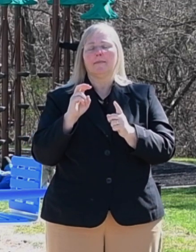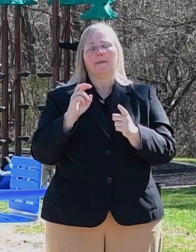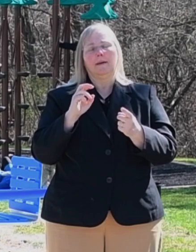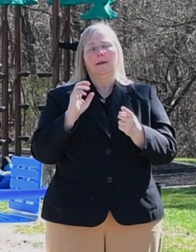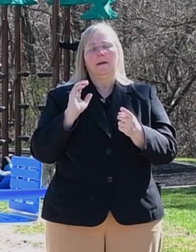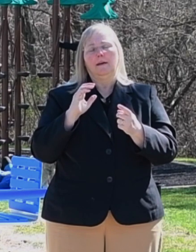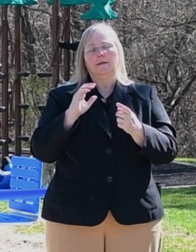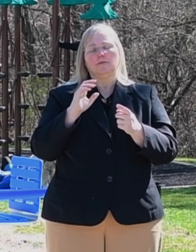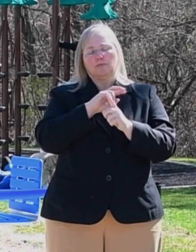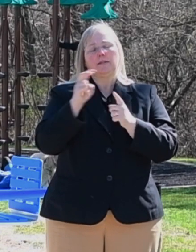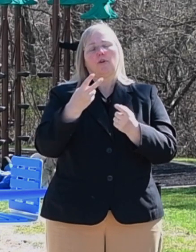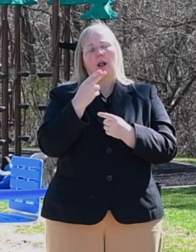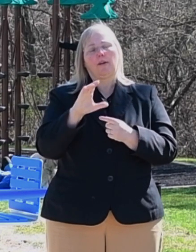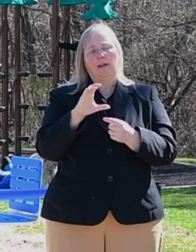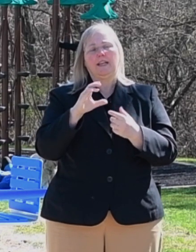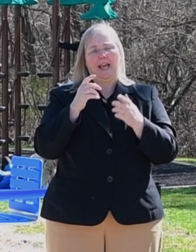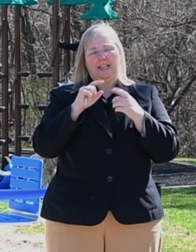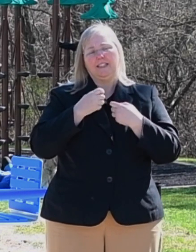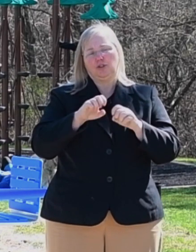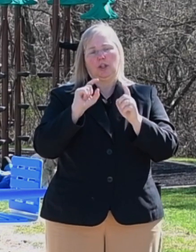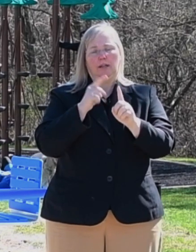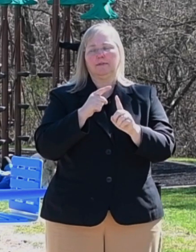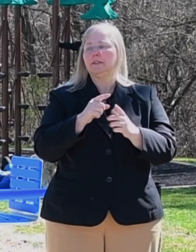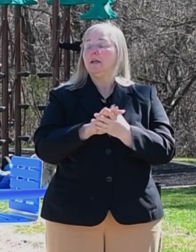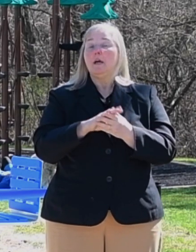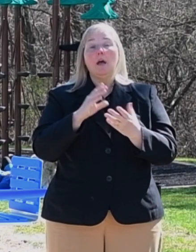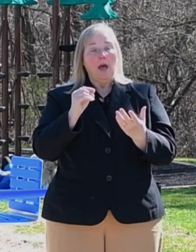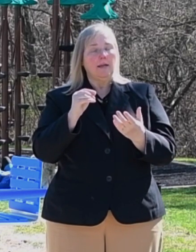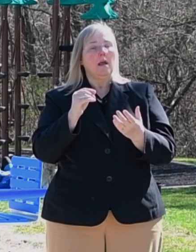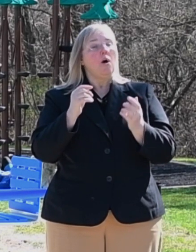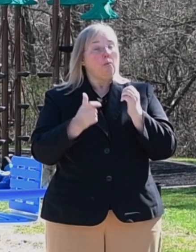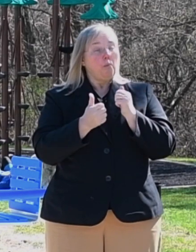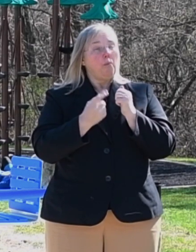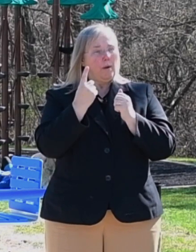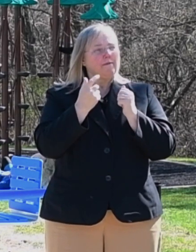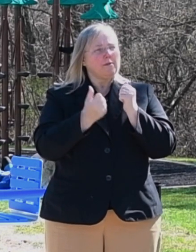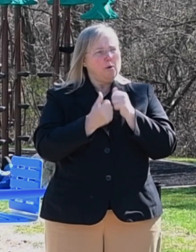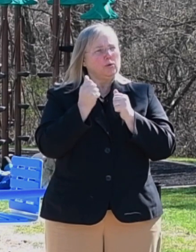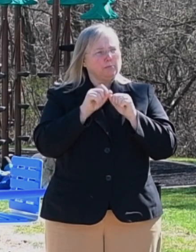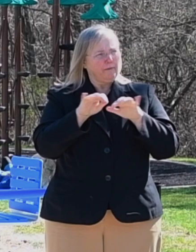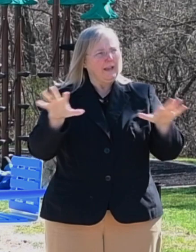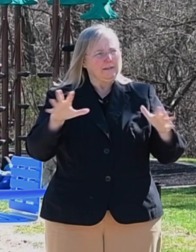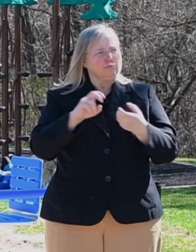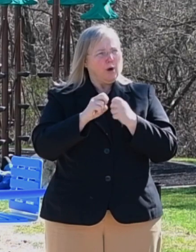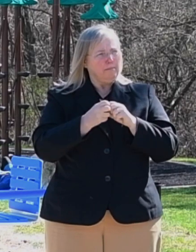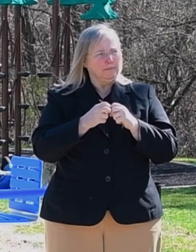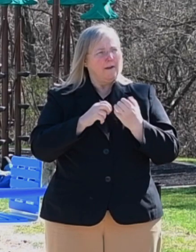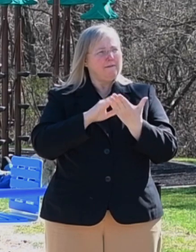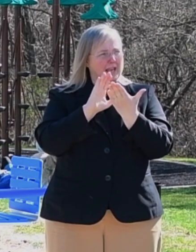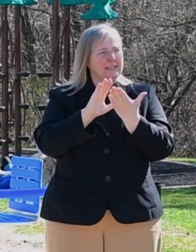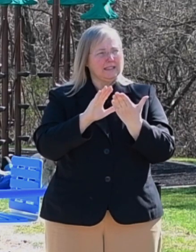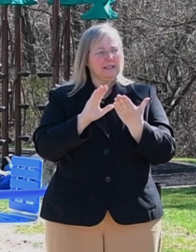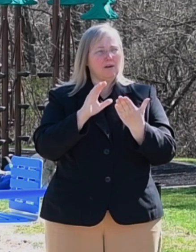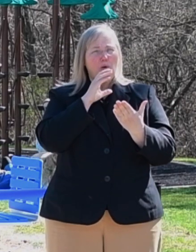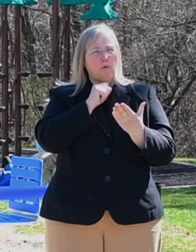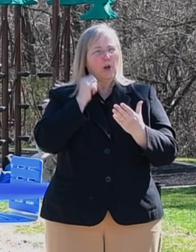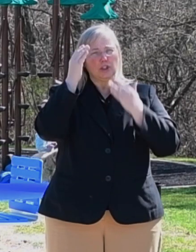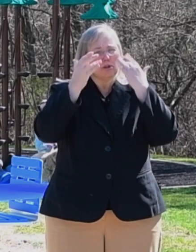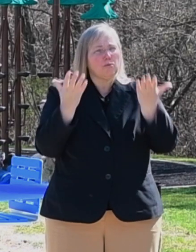today. One of the most pervasive issues facing our older adults can be social